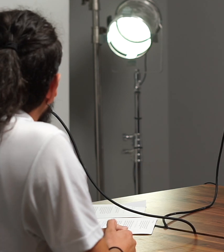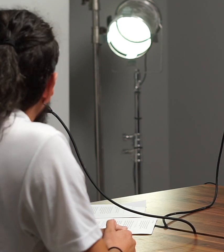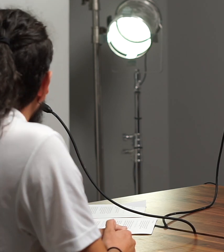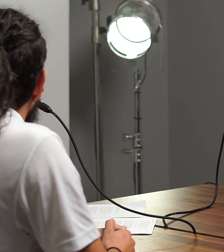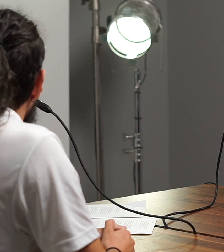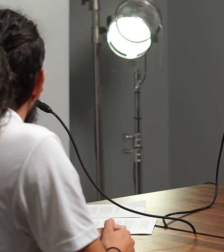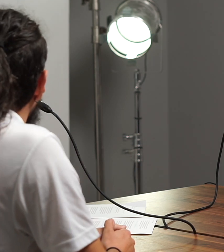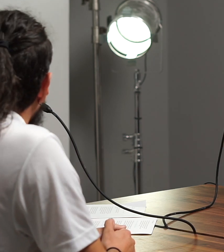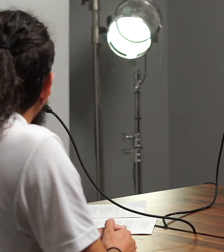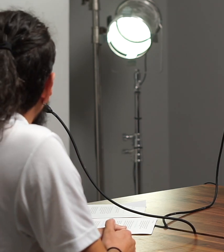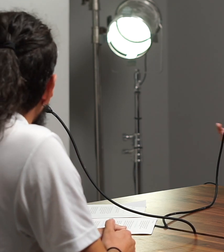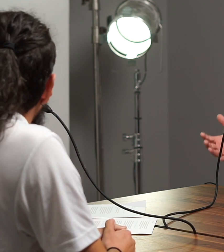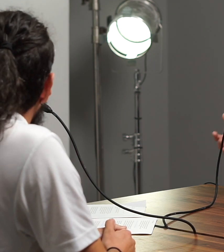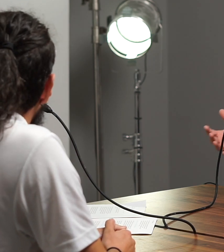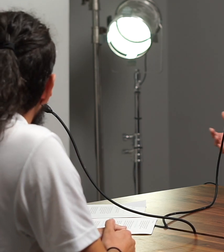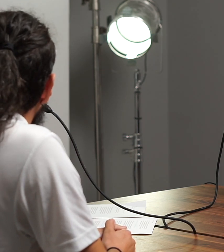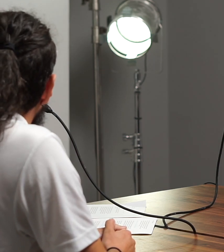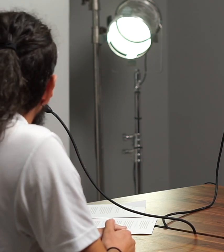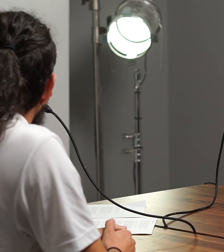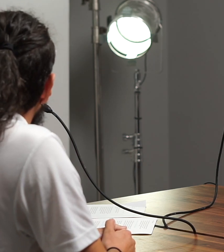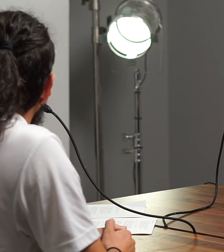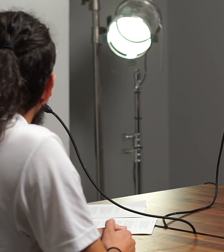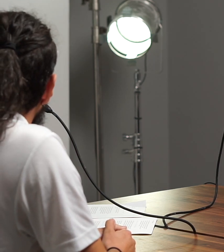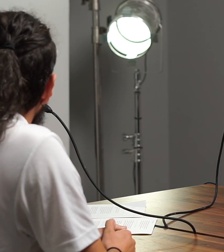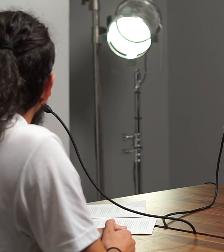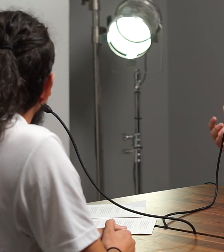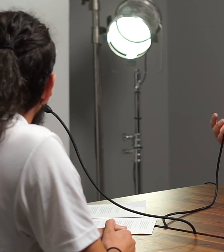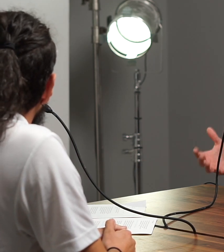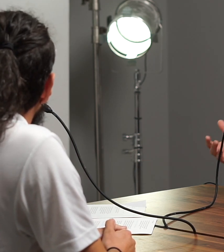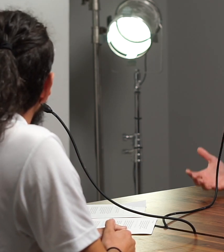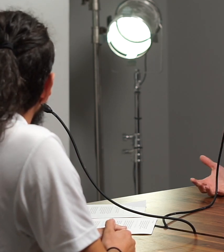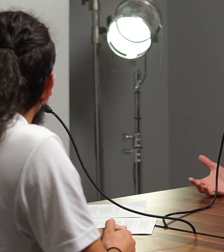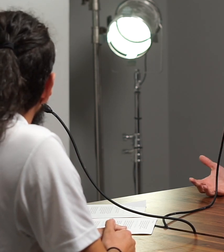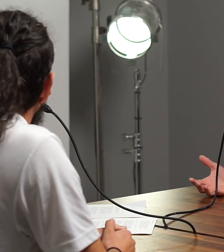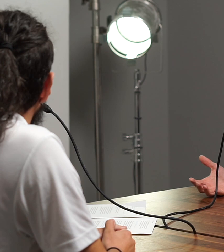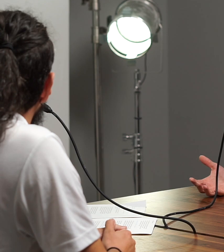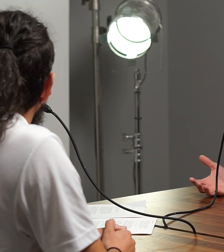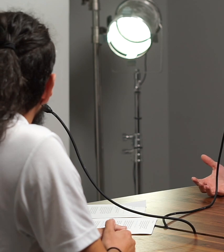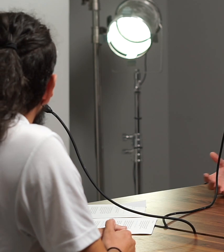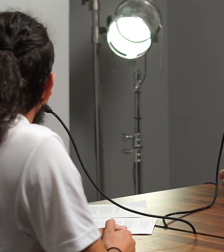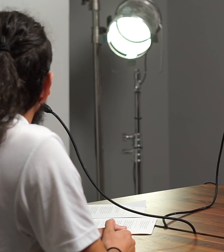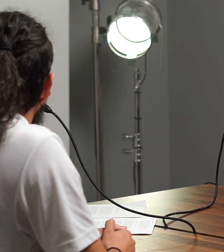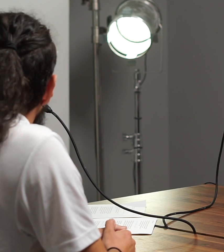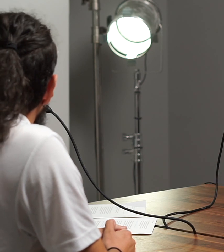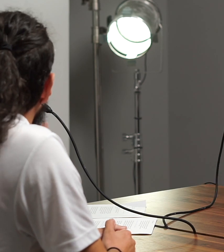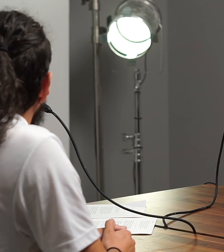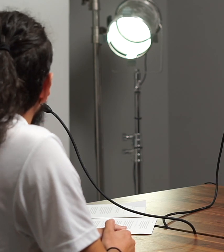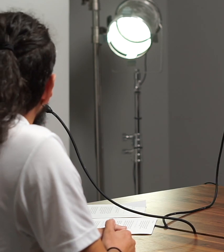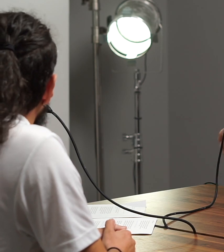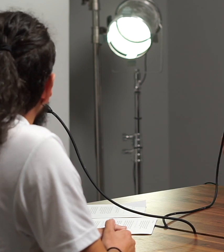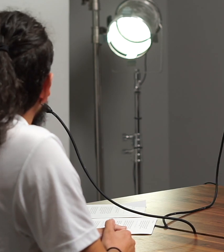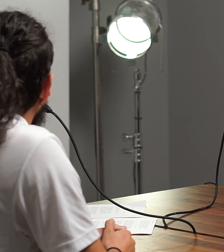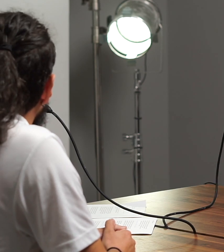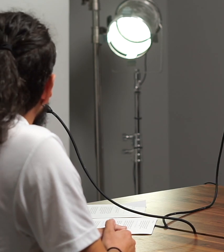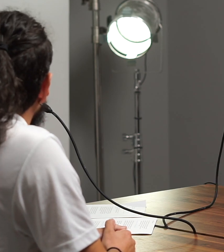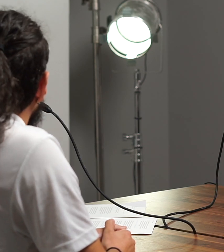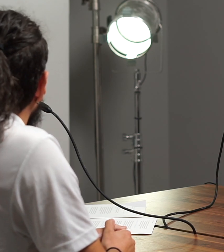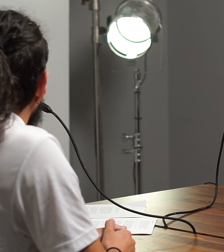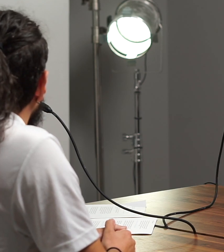people at maybe even christ community are part of the hearing community how do we start to build bridges and